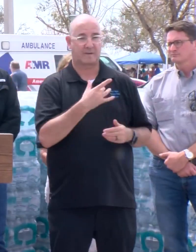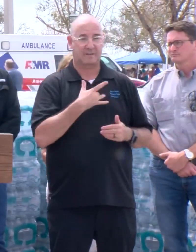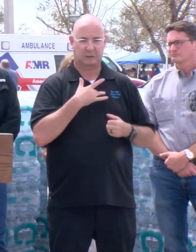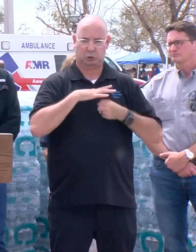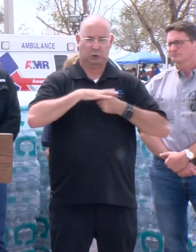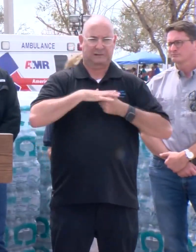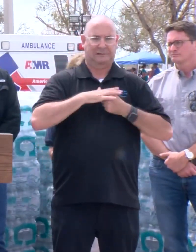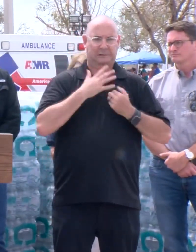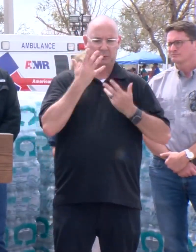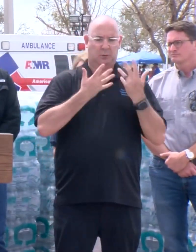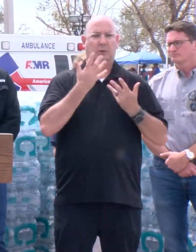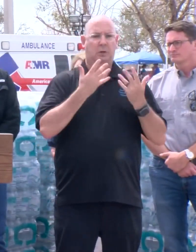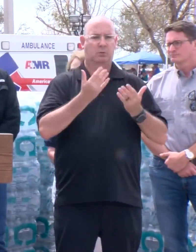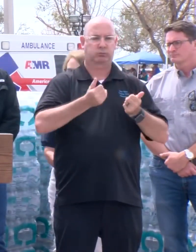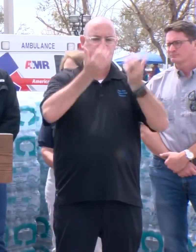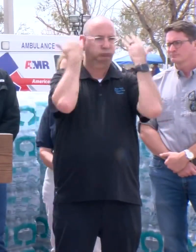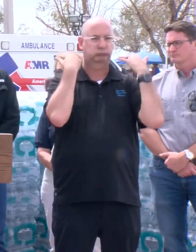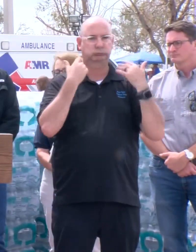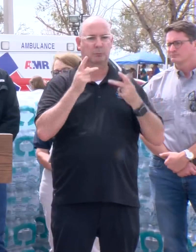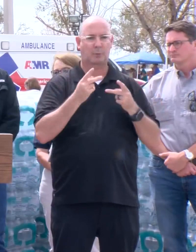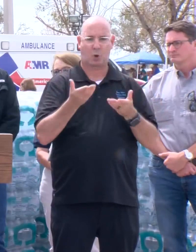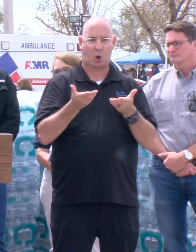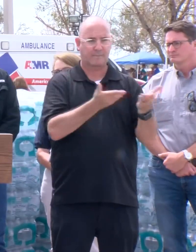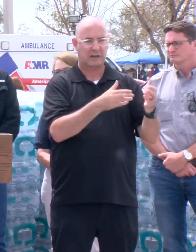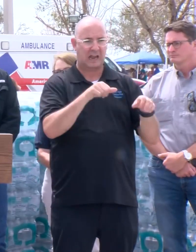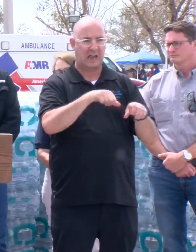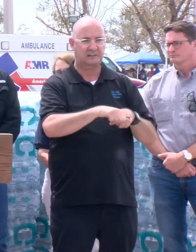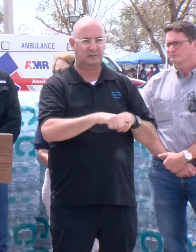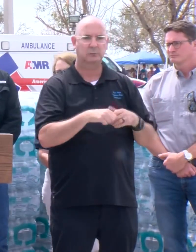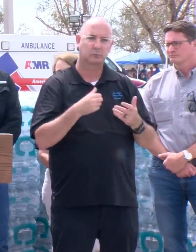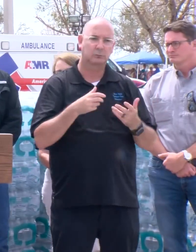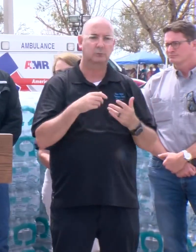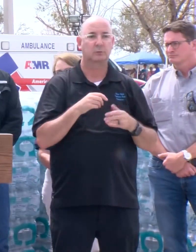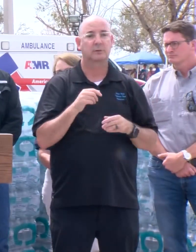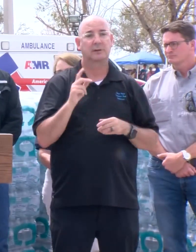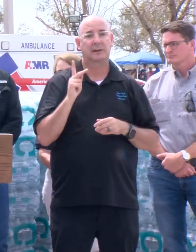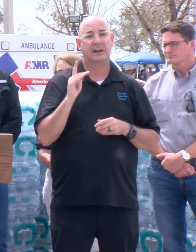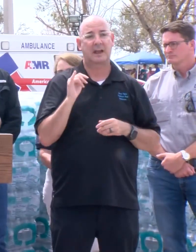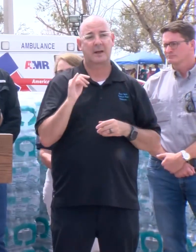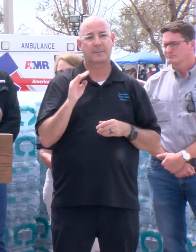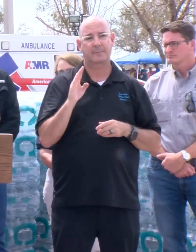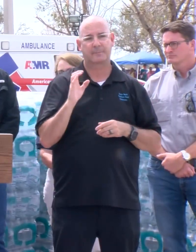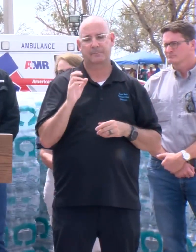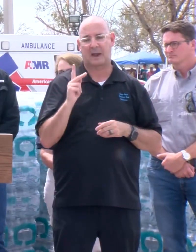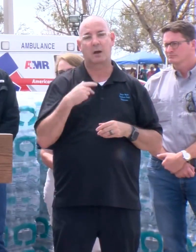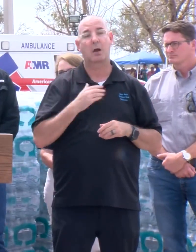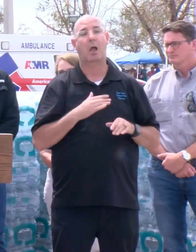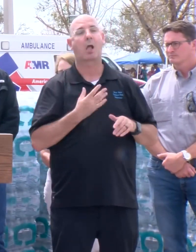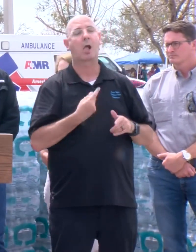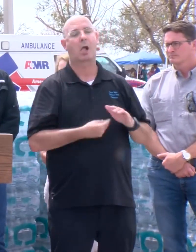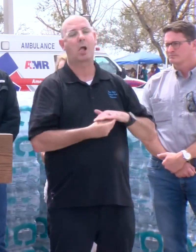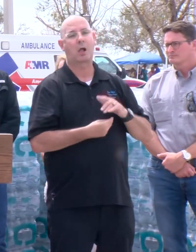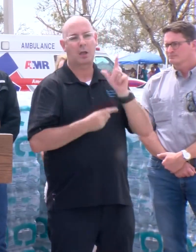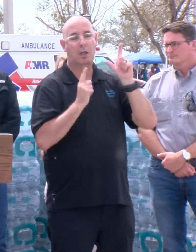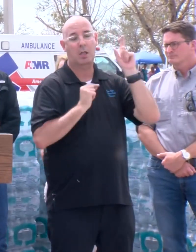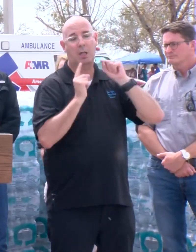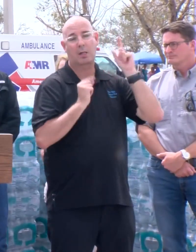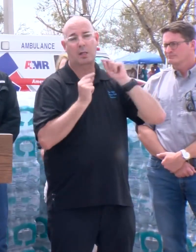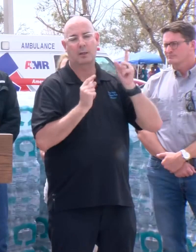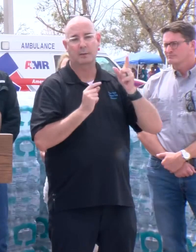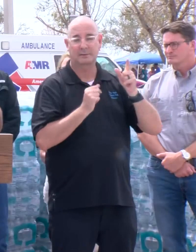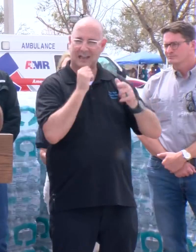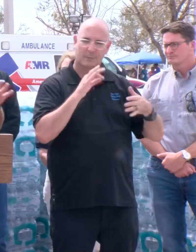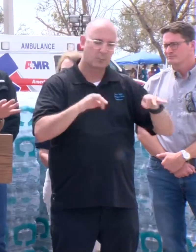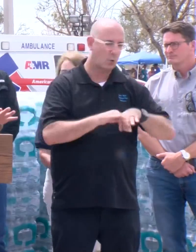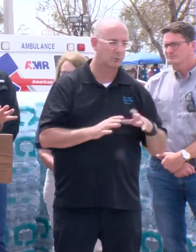offers you gas or a kickback or money, it's not worth it. I can't protect every single transaction at every single